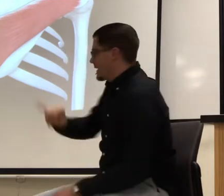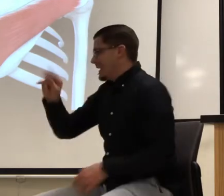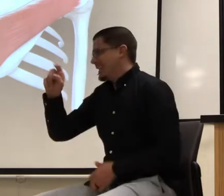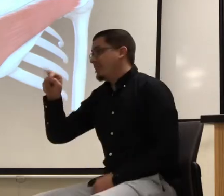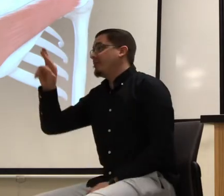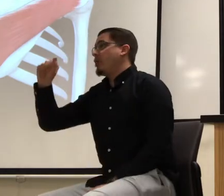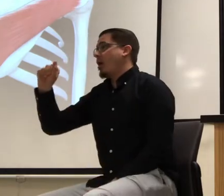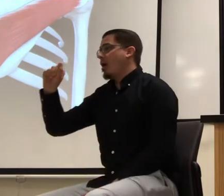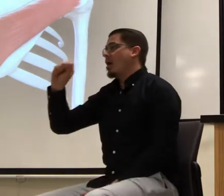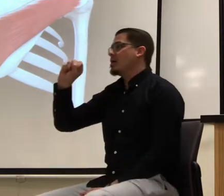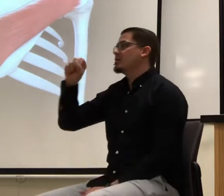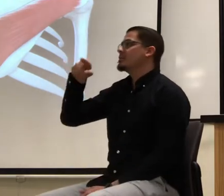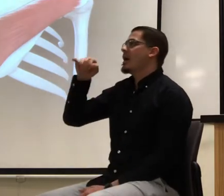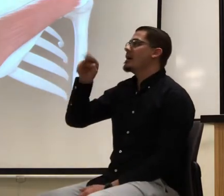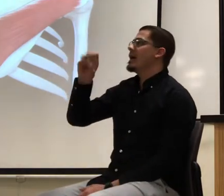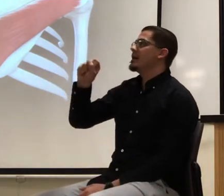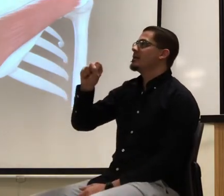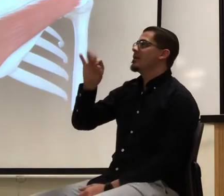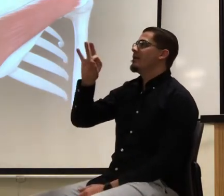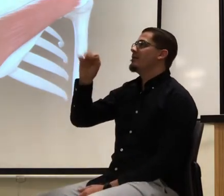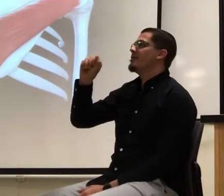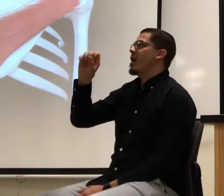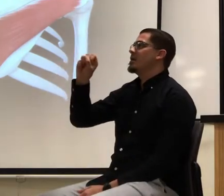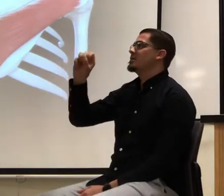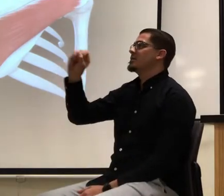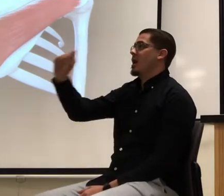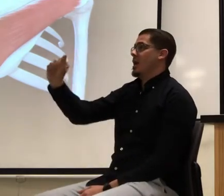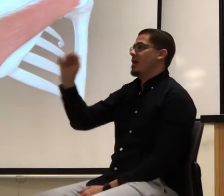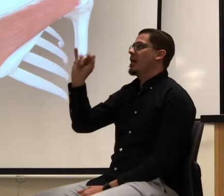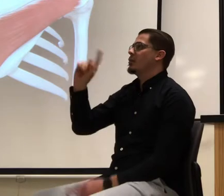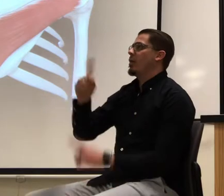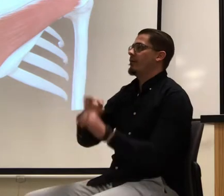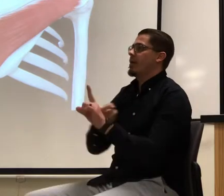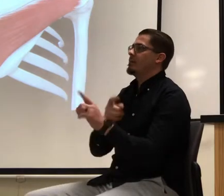Infraspinatus, infraspinous fossa is where it originates.